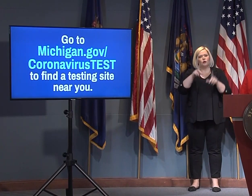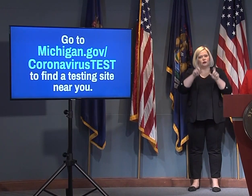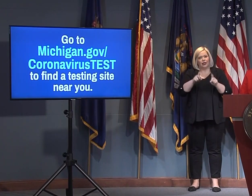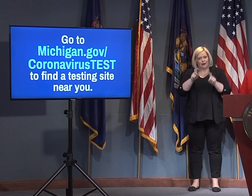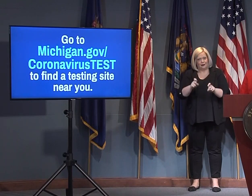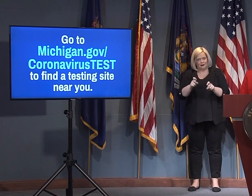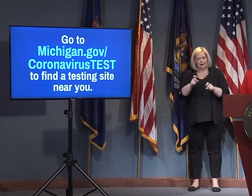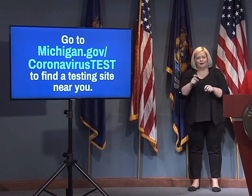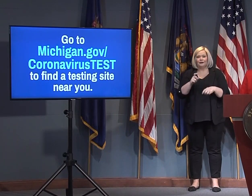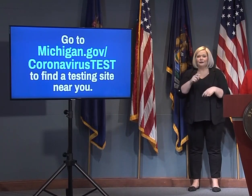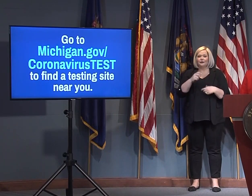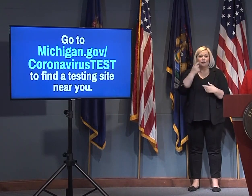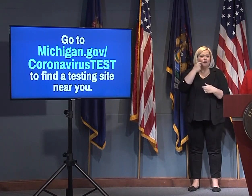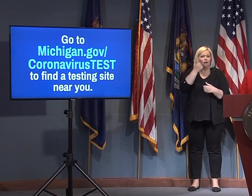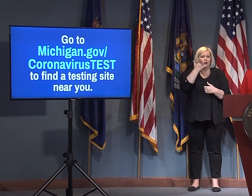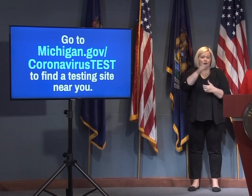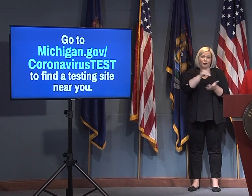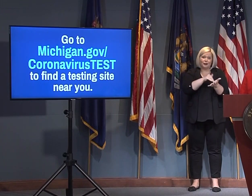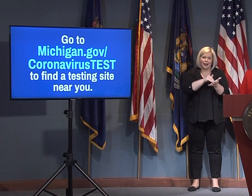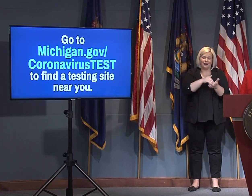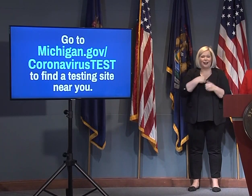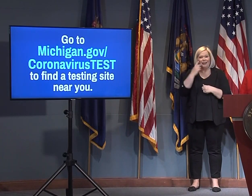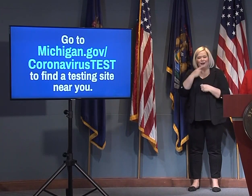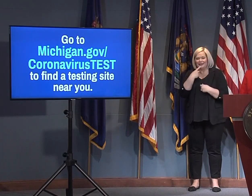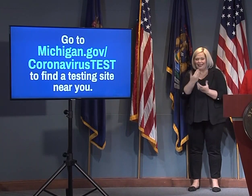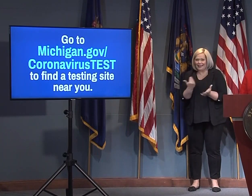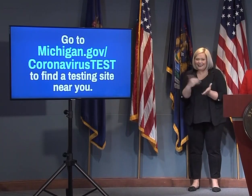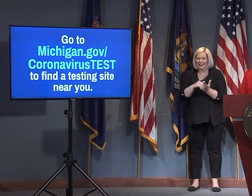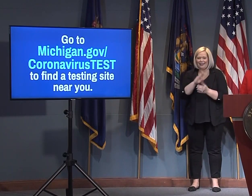sound repetitive, but I'm doing that for a reason.